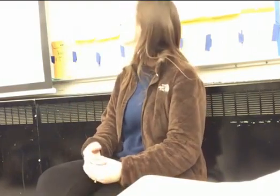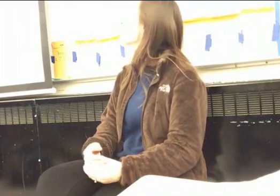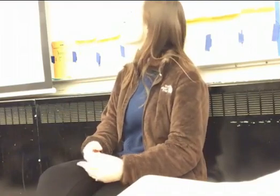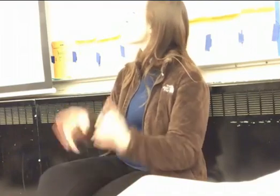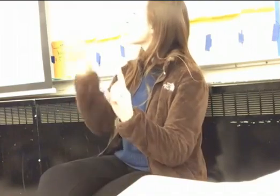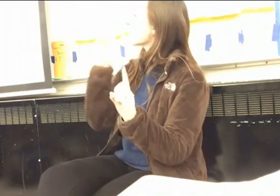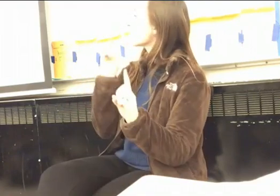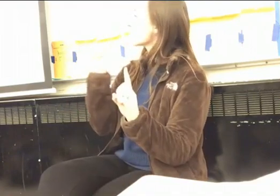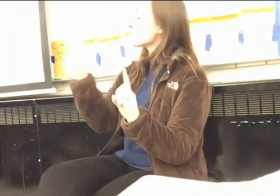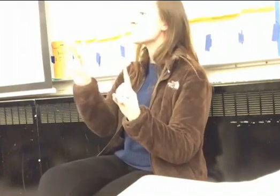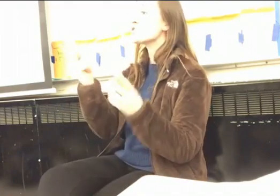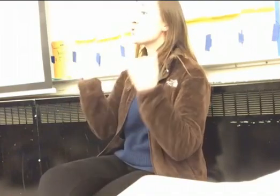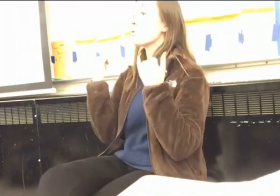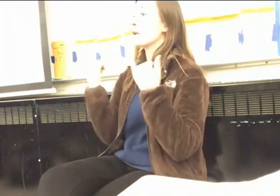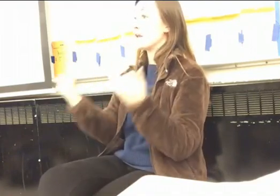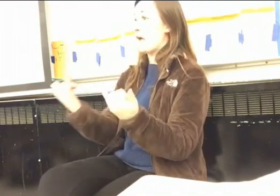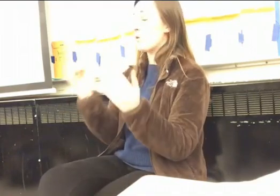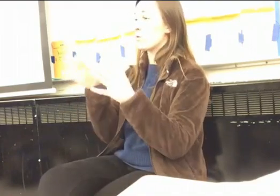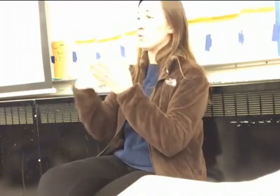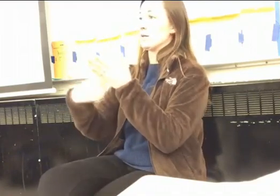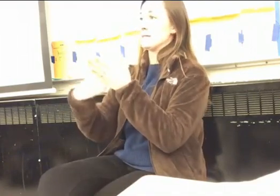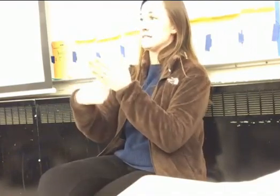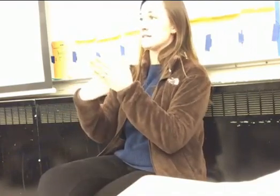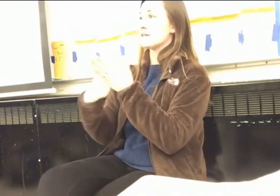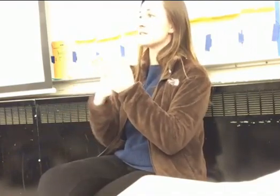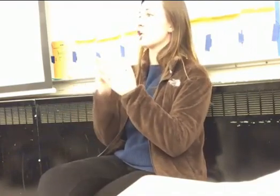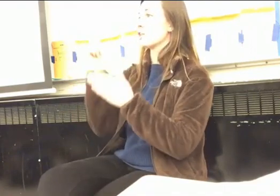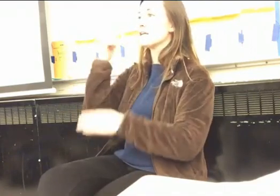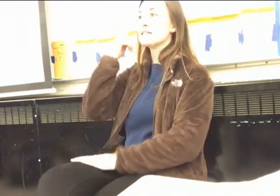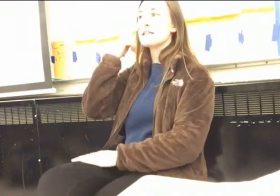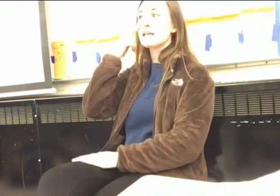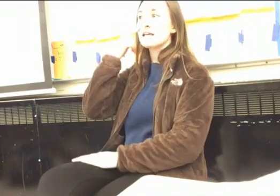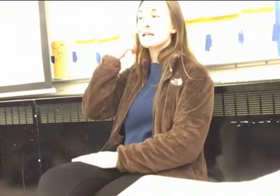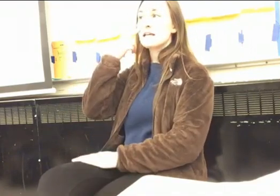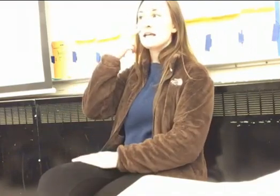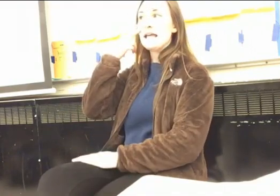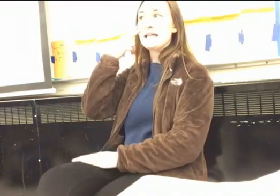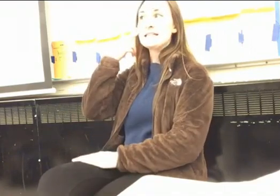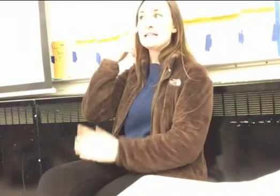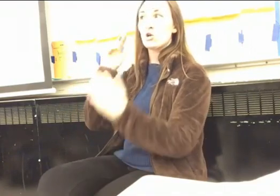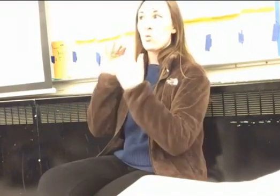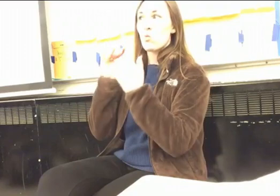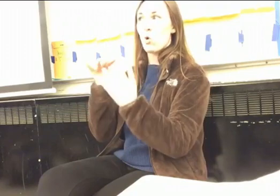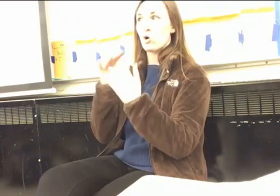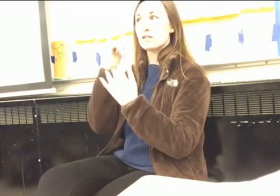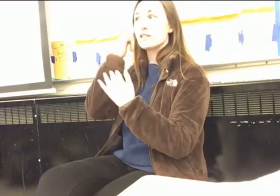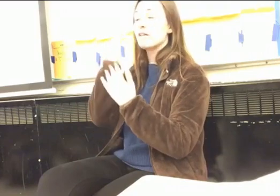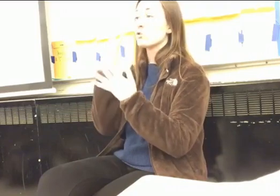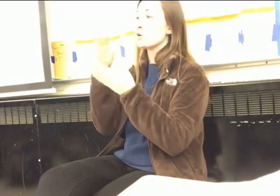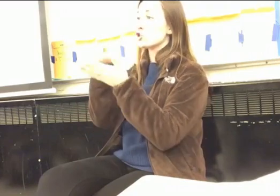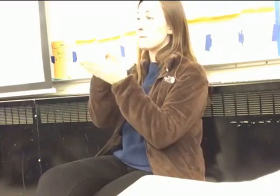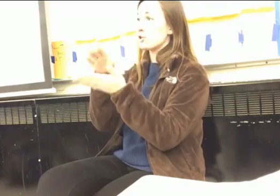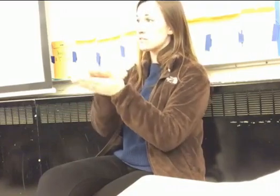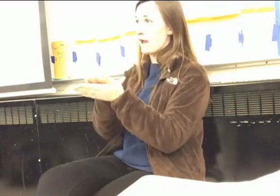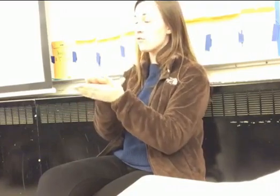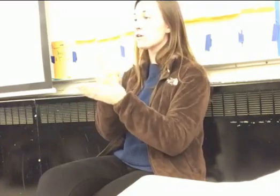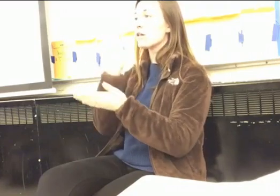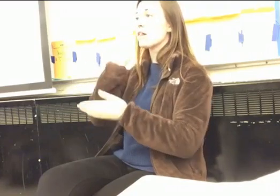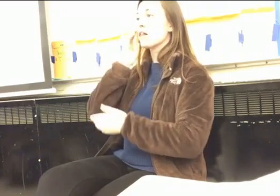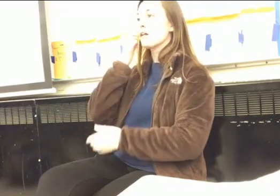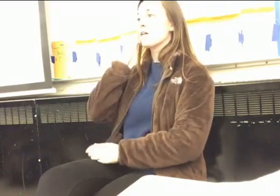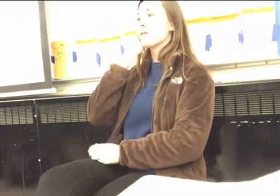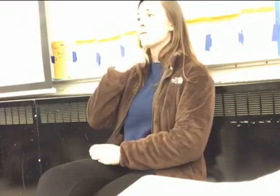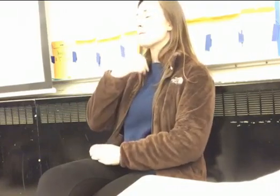Now, what we're going to be talking about is these Indian Wars. And if you want to put next to the Indian Wars, this is going to be